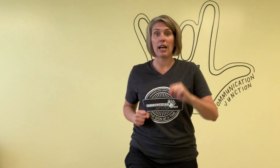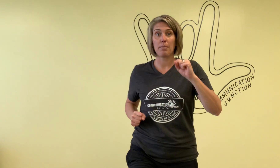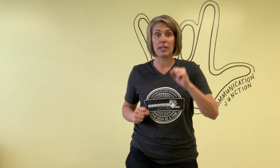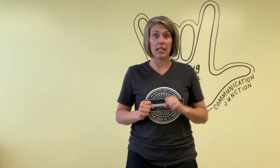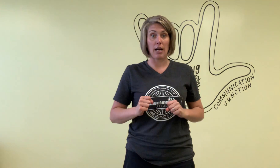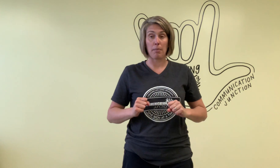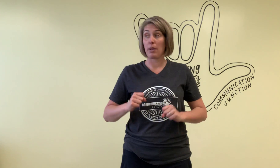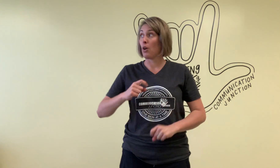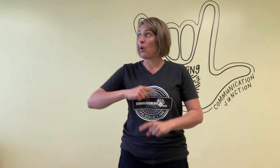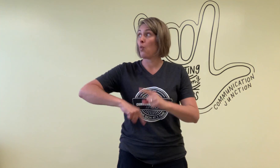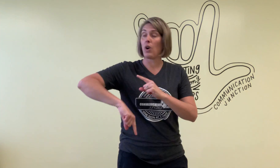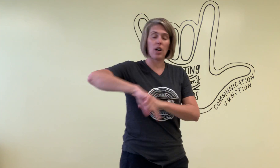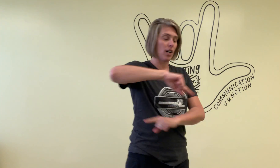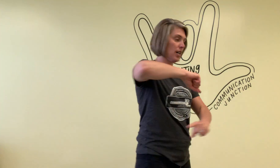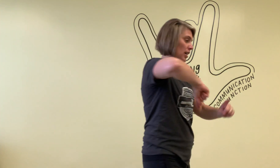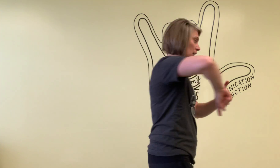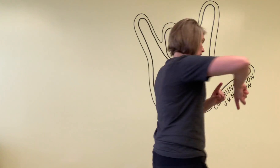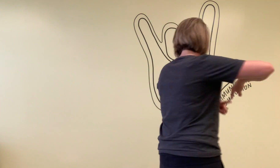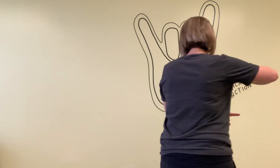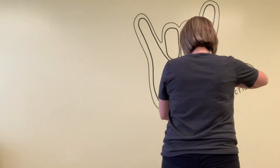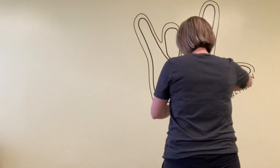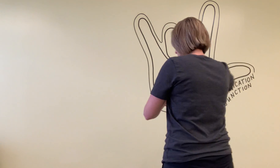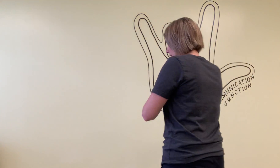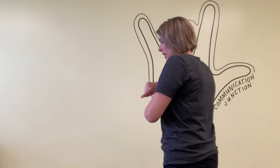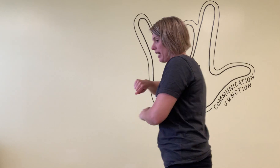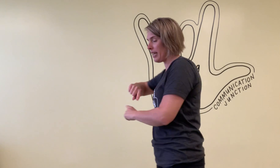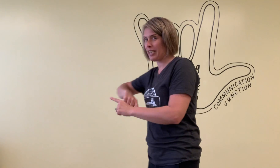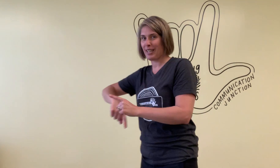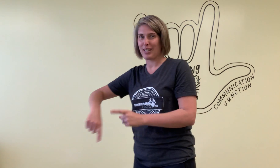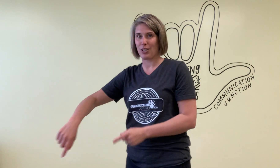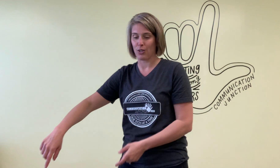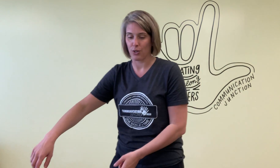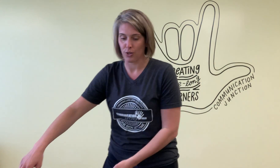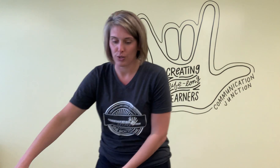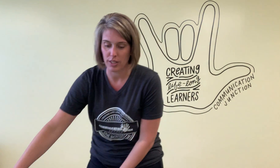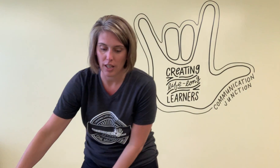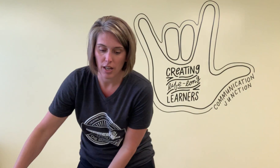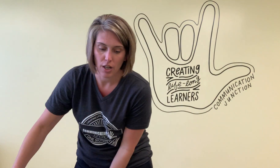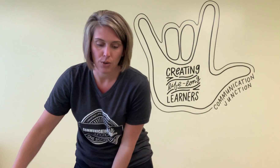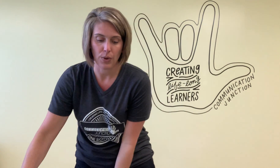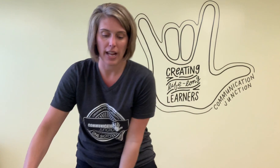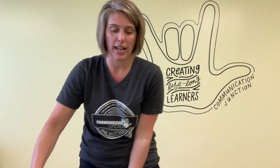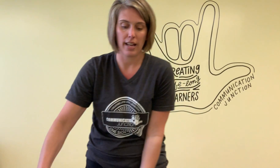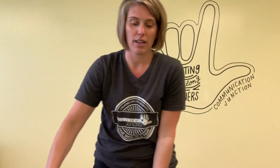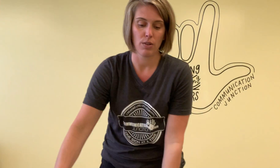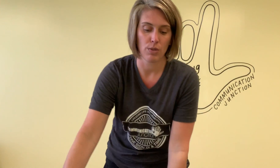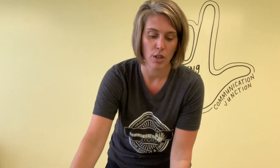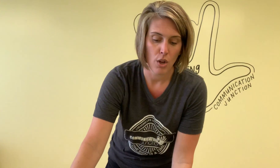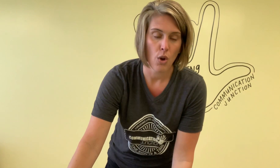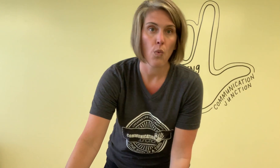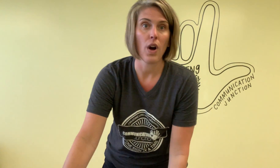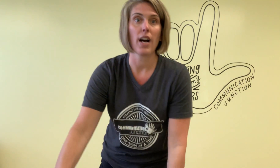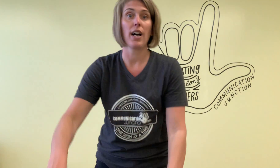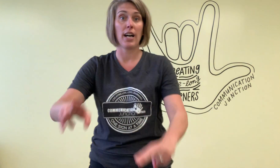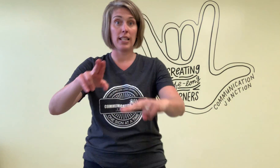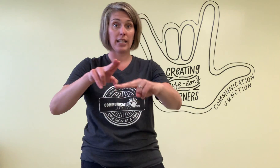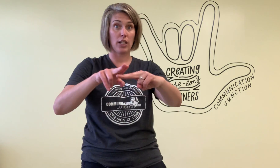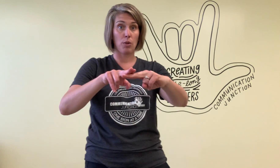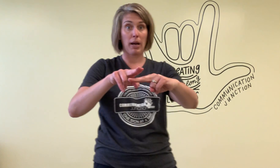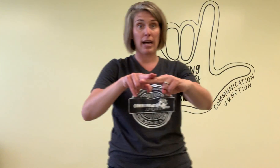stomp, stomp. One little body turns around. One little